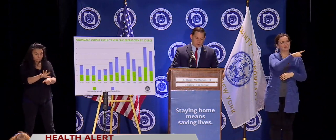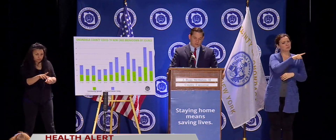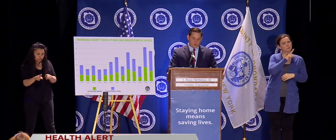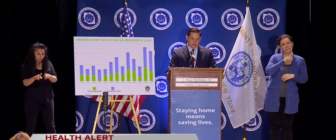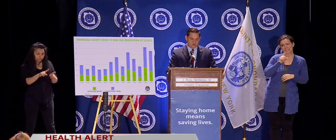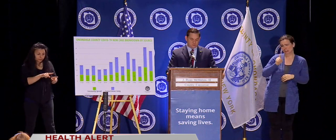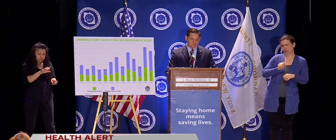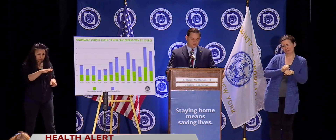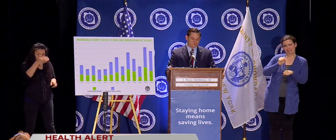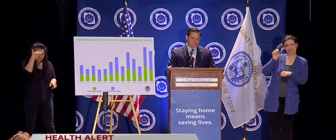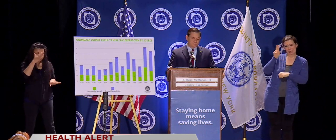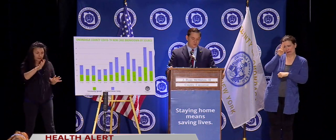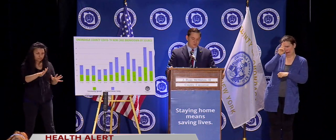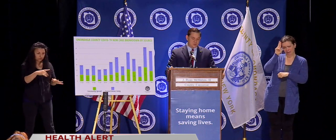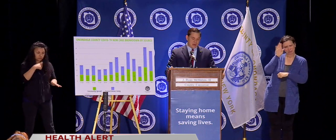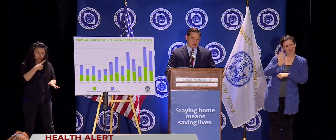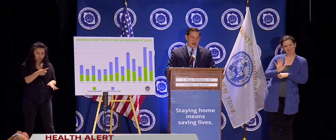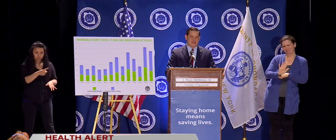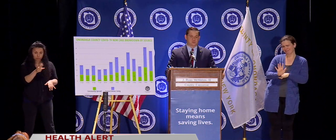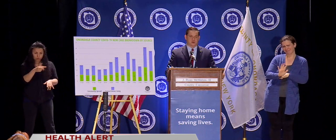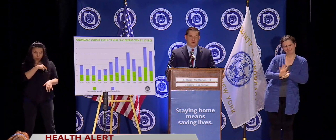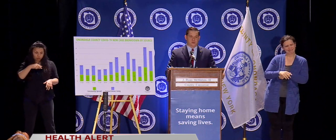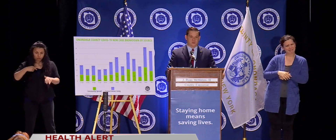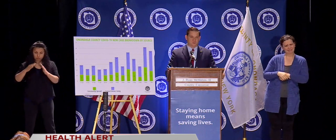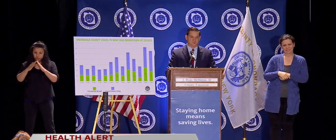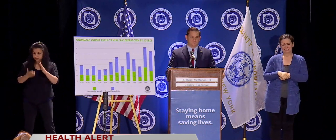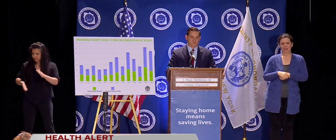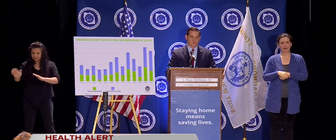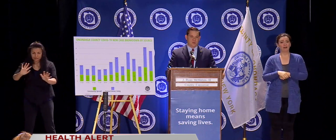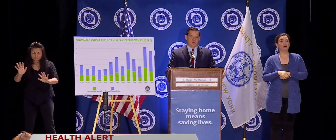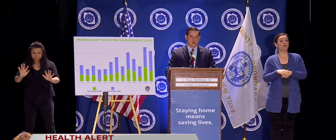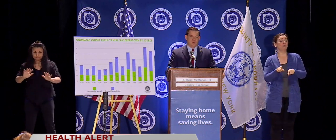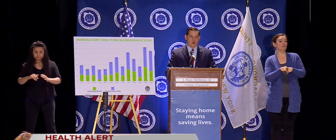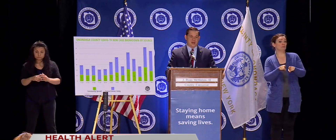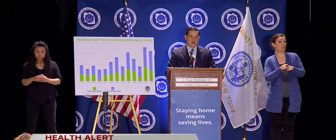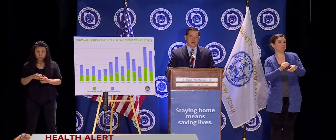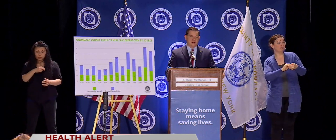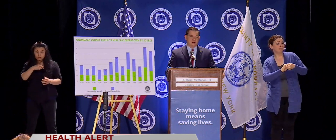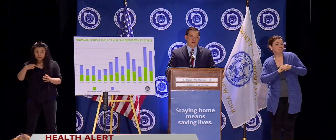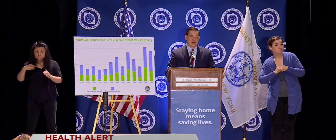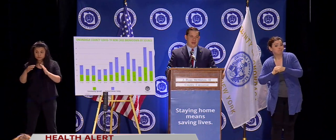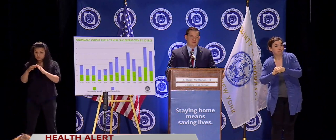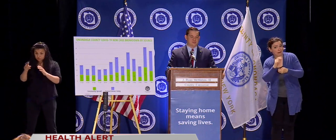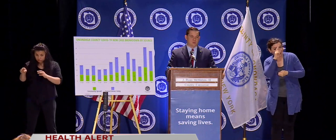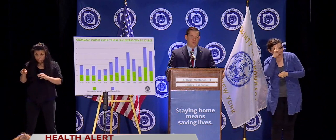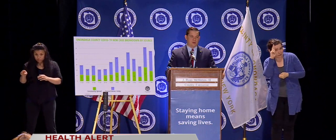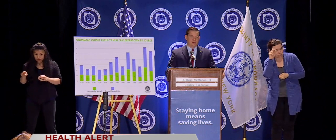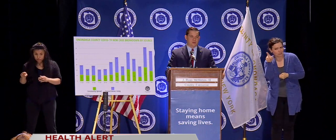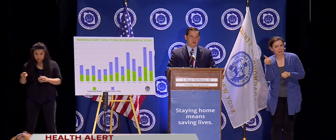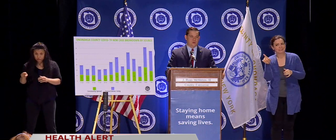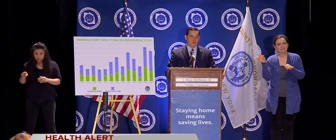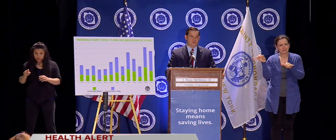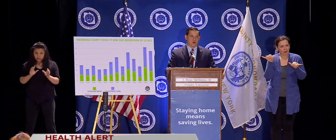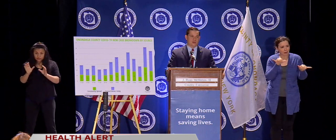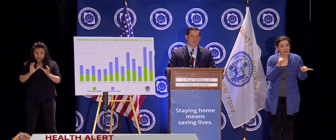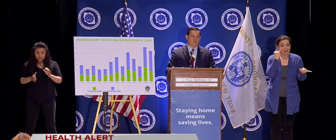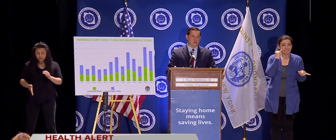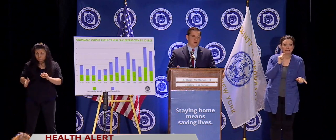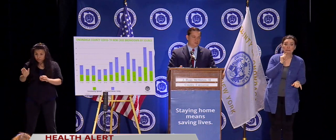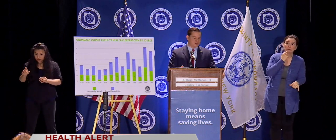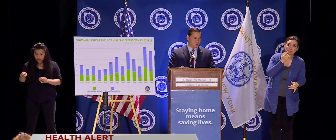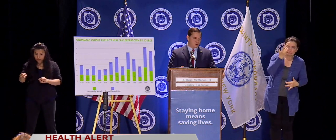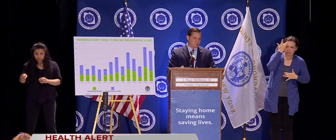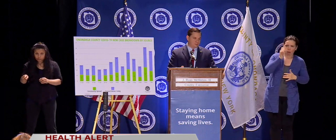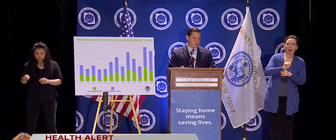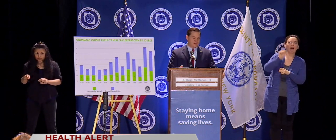will be working with our hospitals when they have someone who is going into